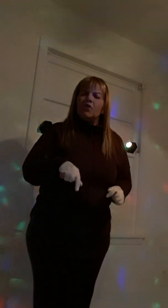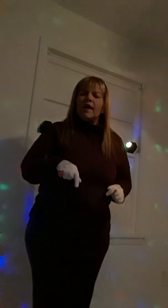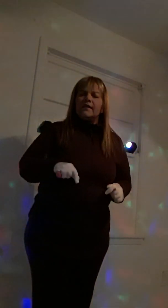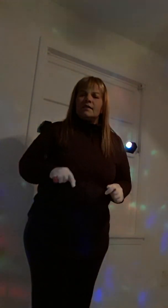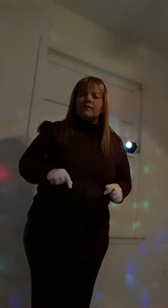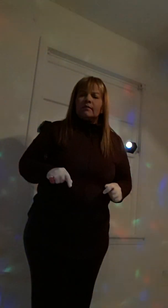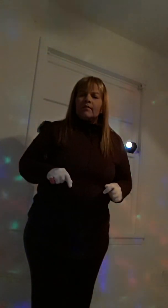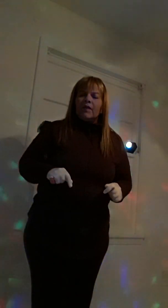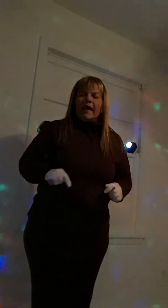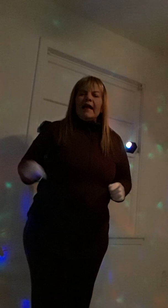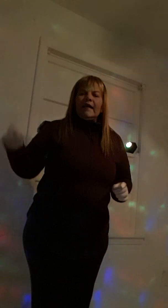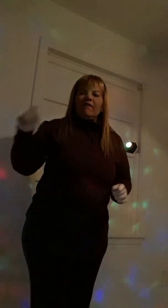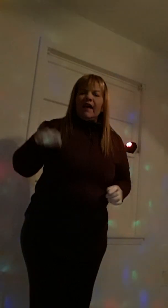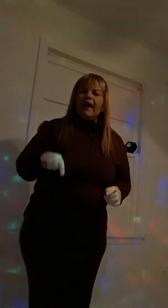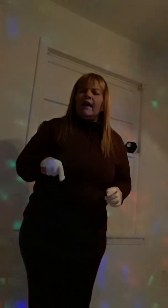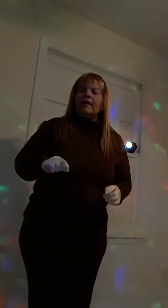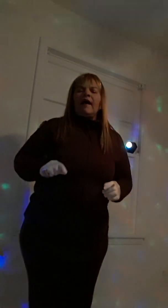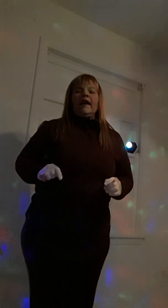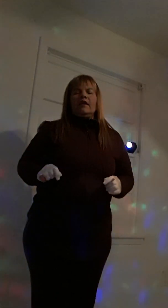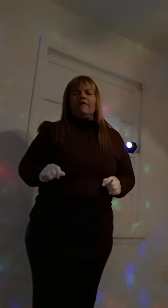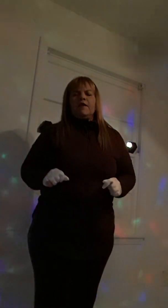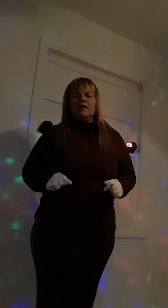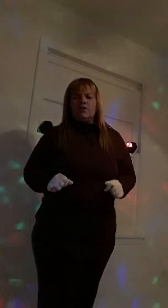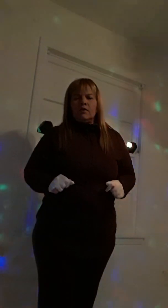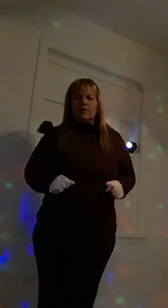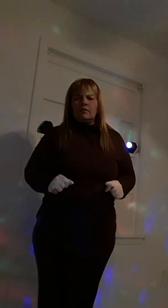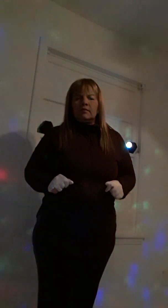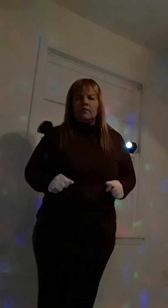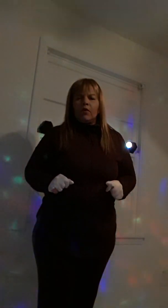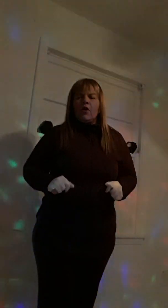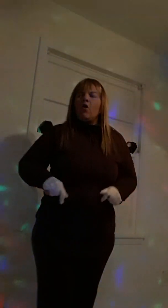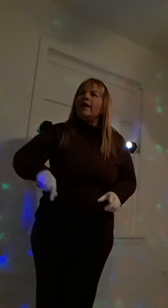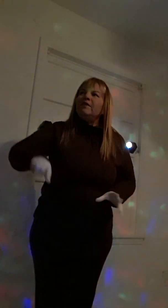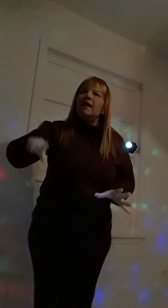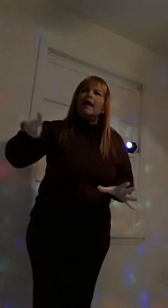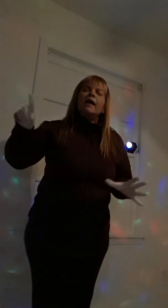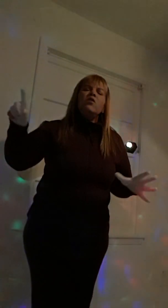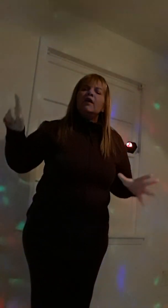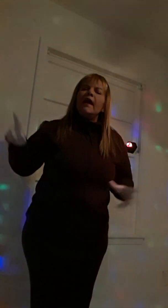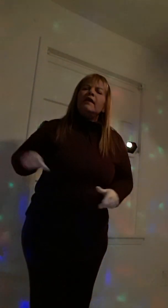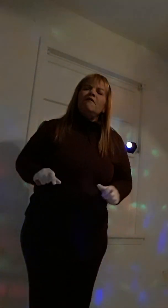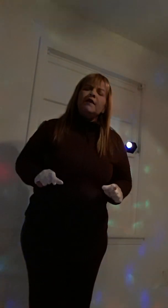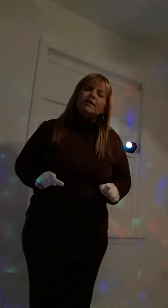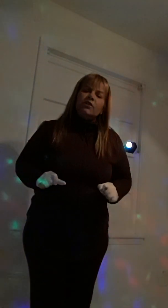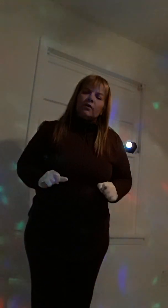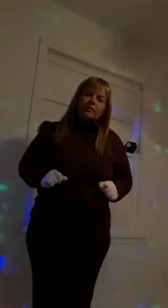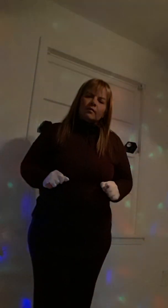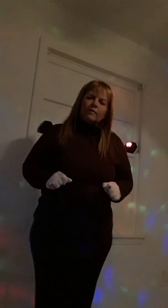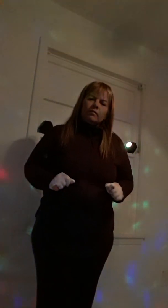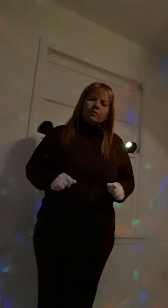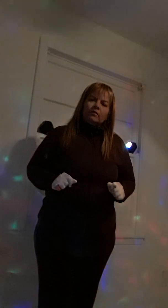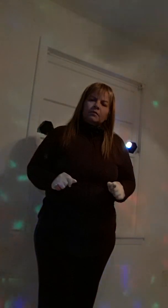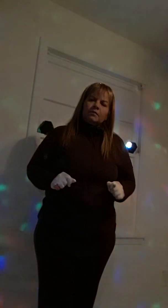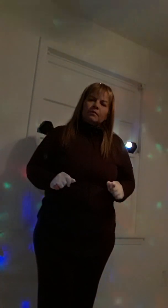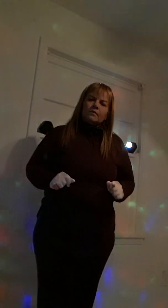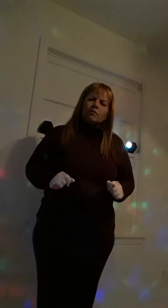personas, el que vengan al edificio o el tener un gran edificio,